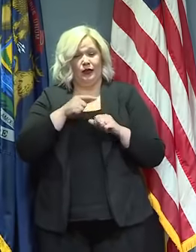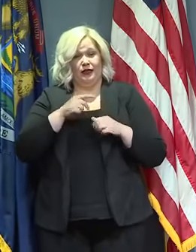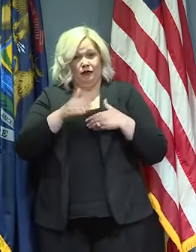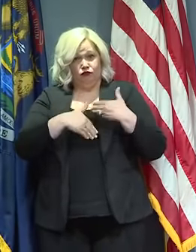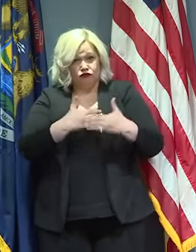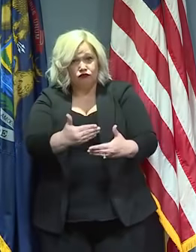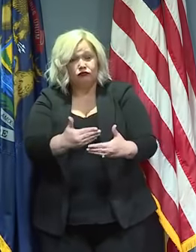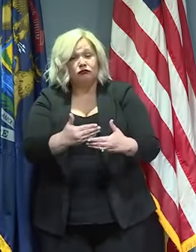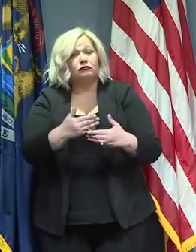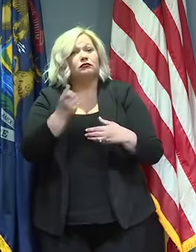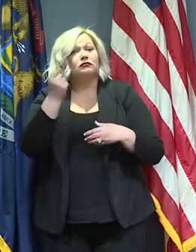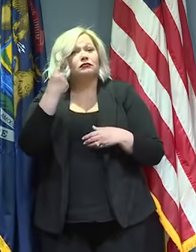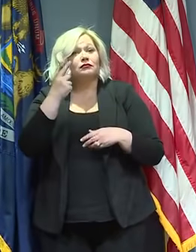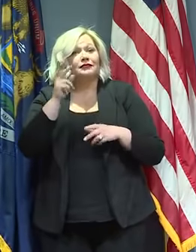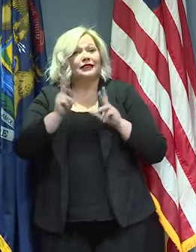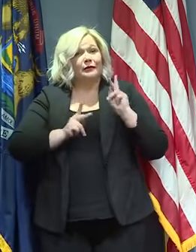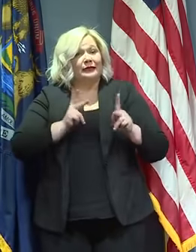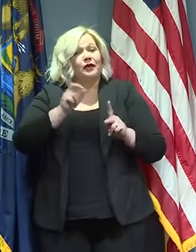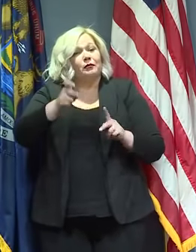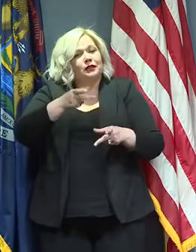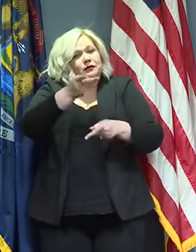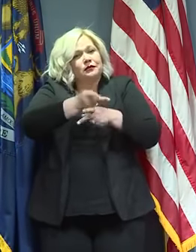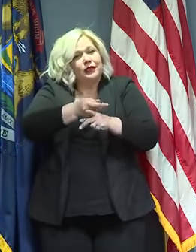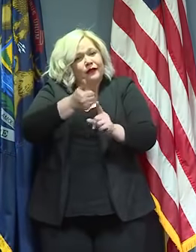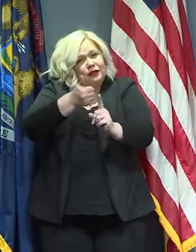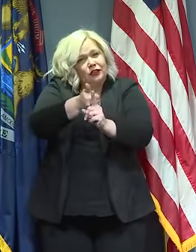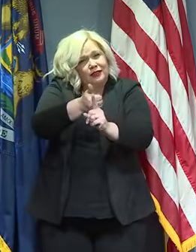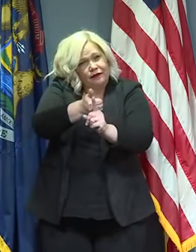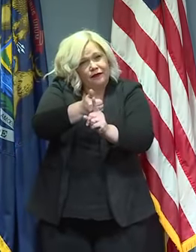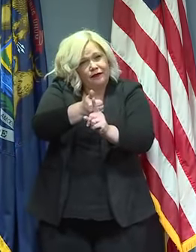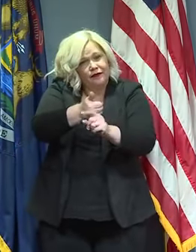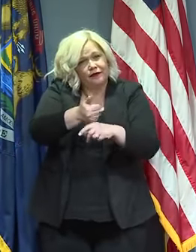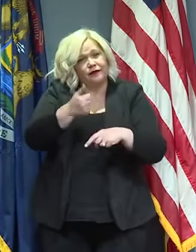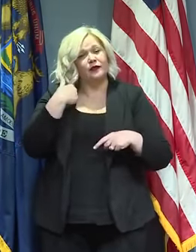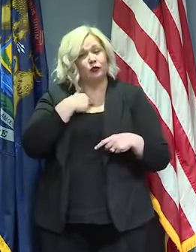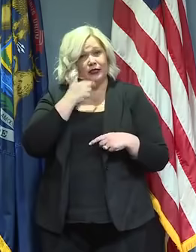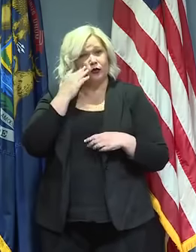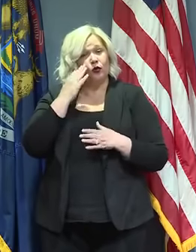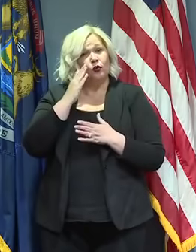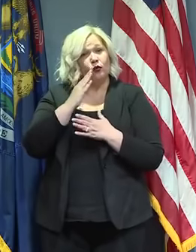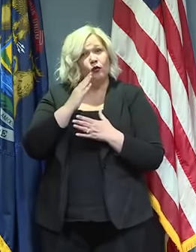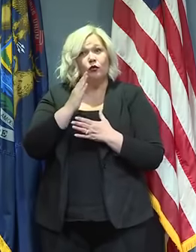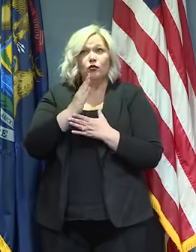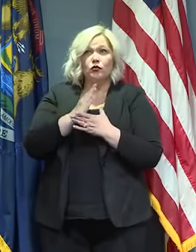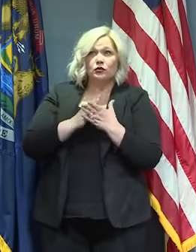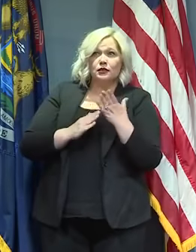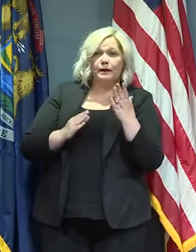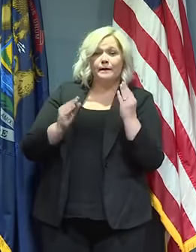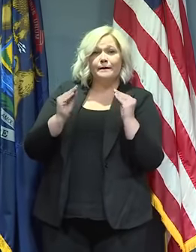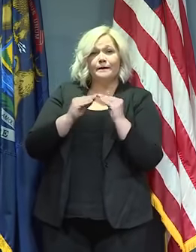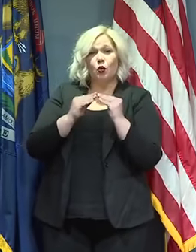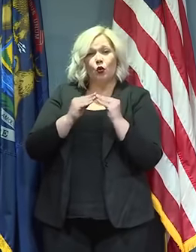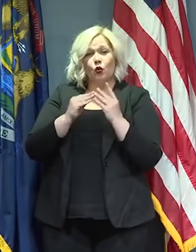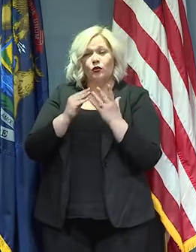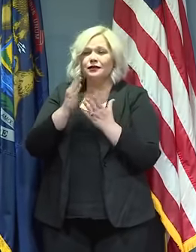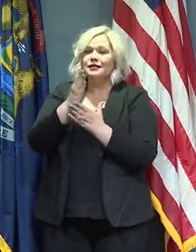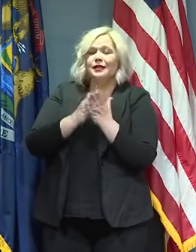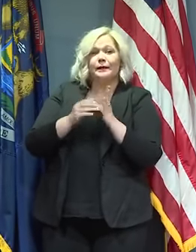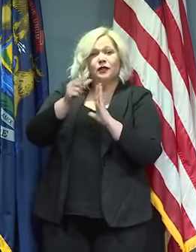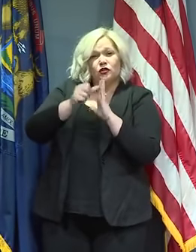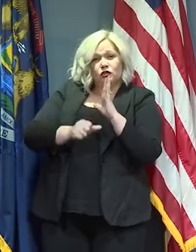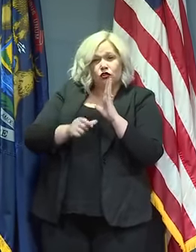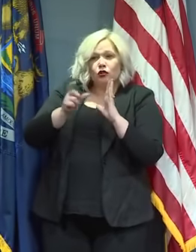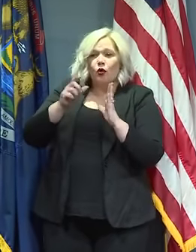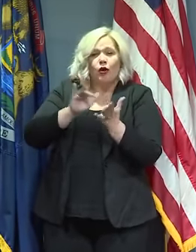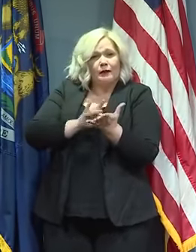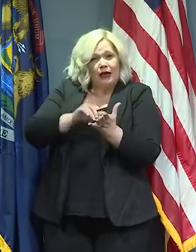make sure that people are taking care of themselves. While we know that some more elective procedures are being delayed